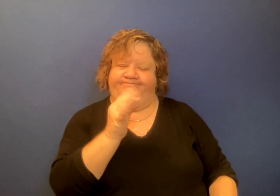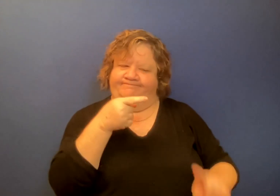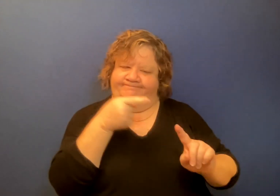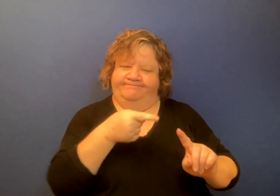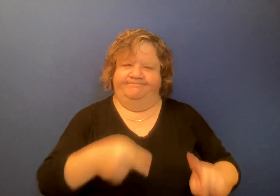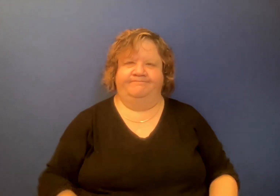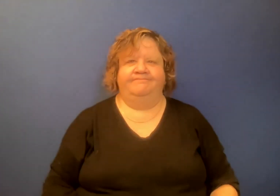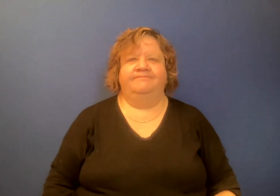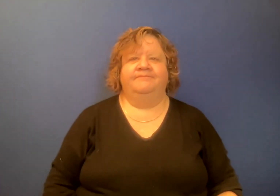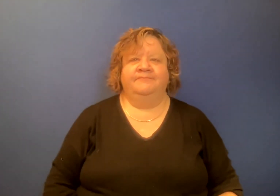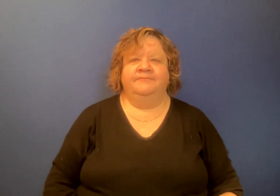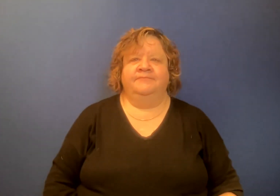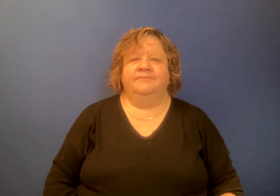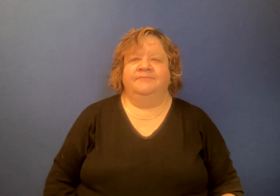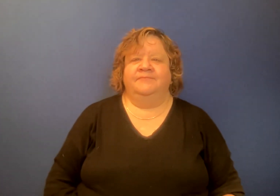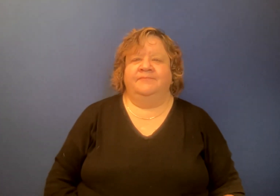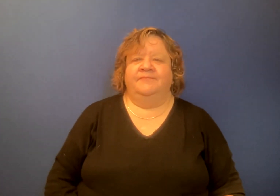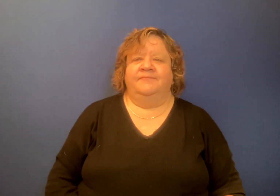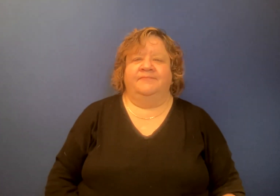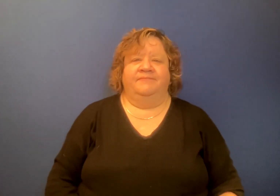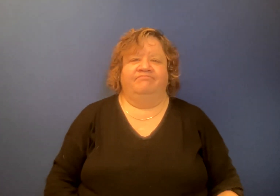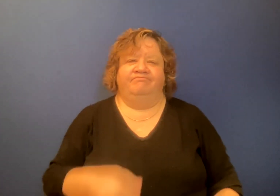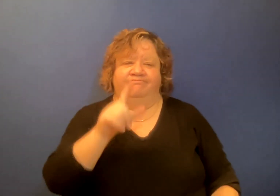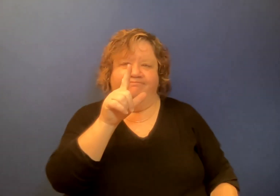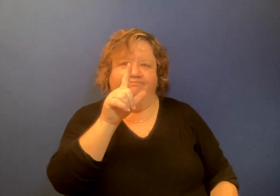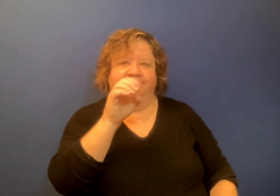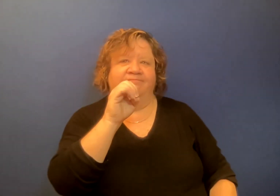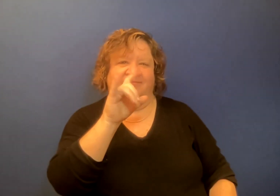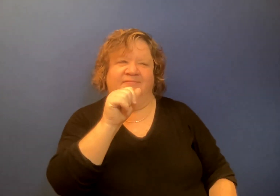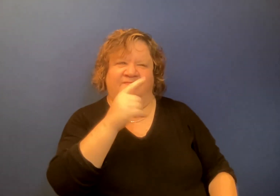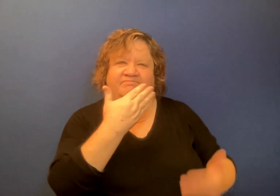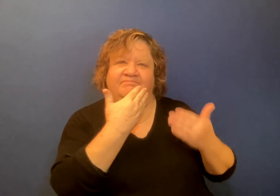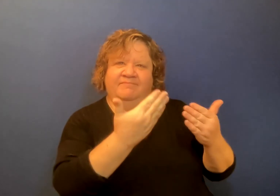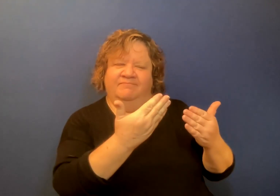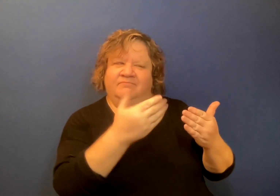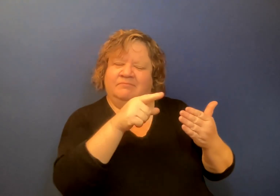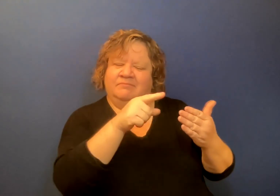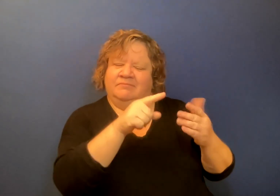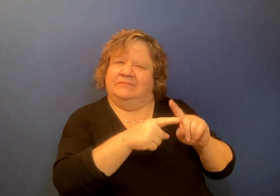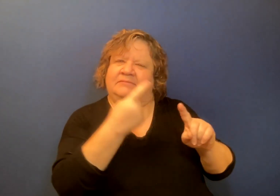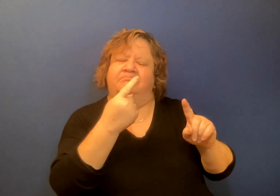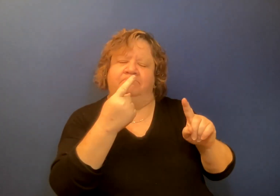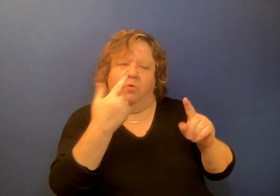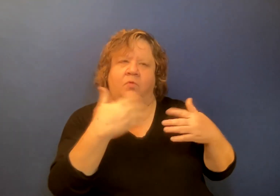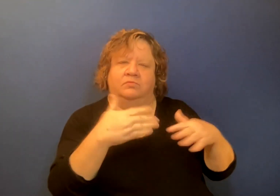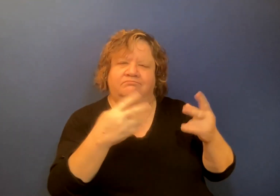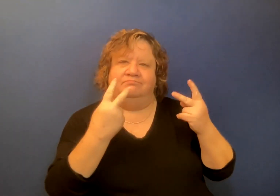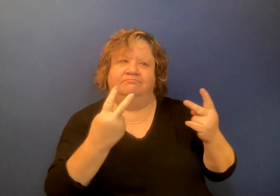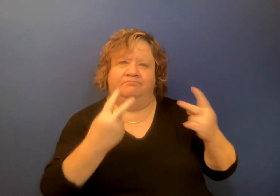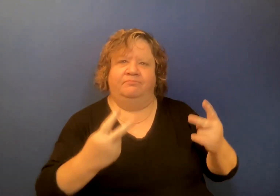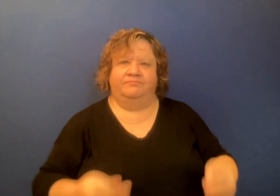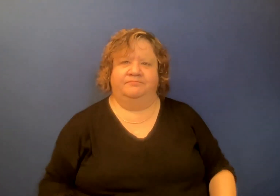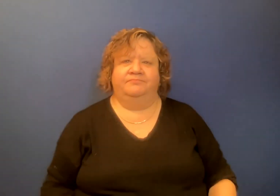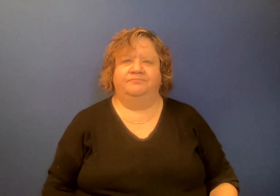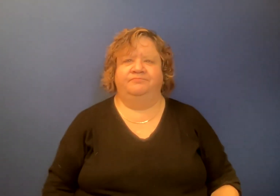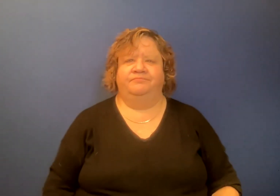Thanks, Leah. I think that is so important. And so we'll see how we could incorporate